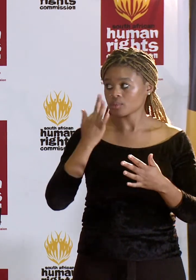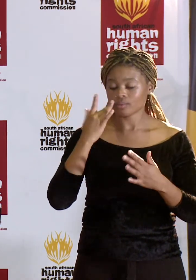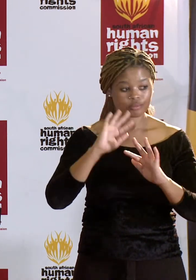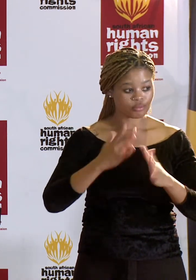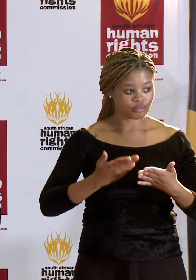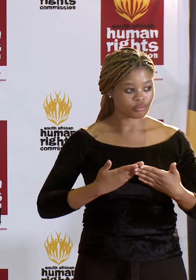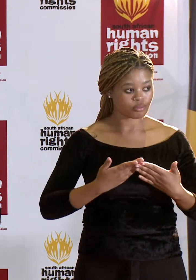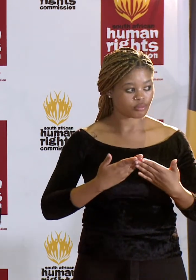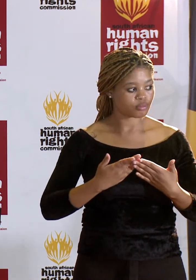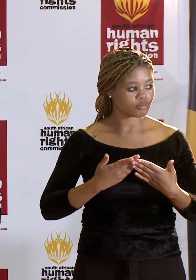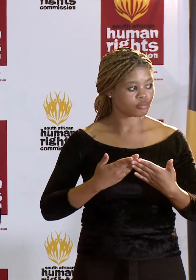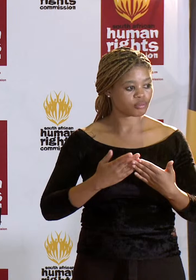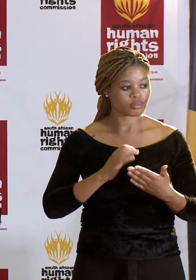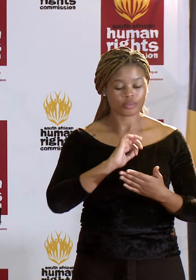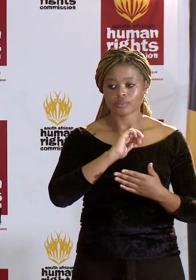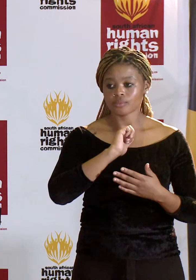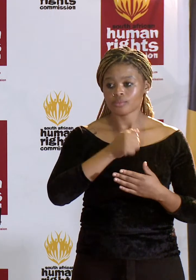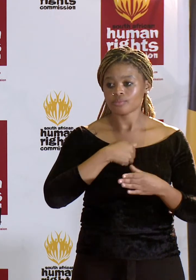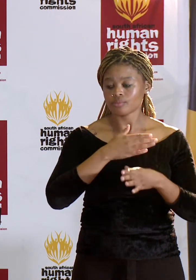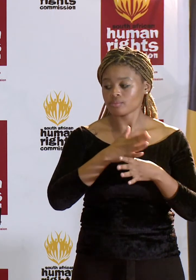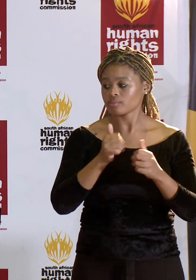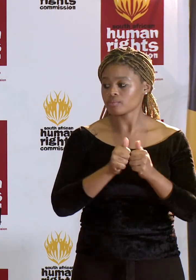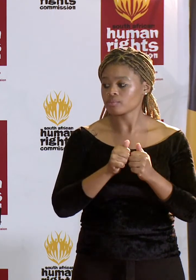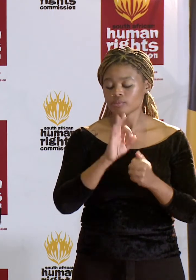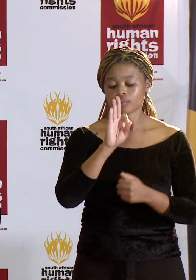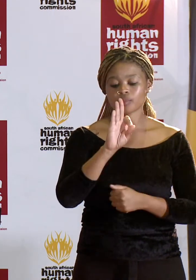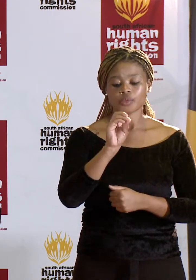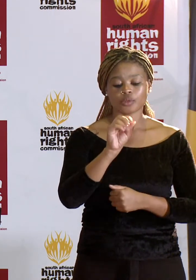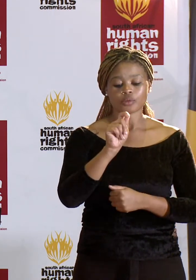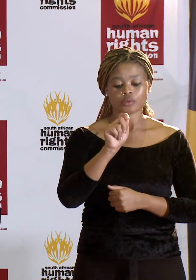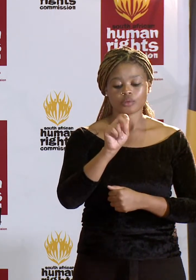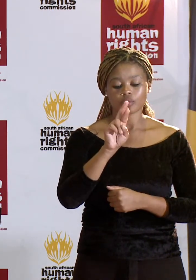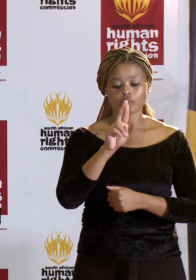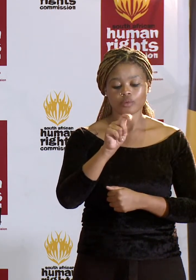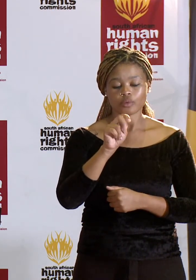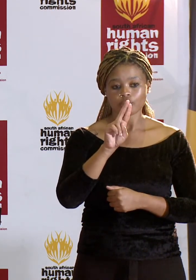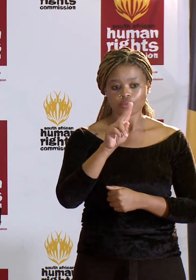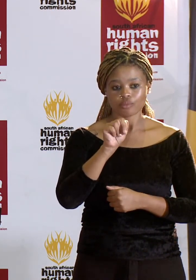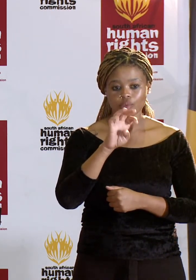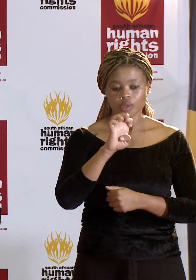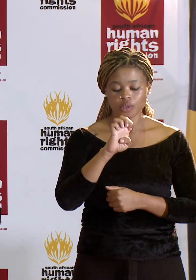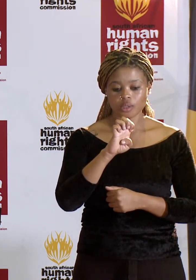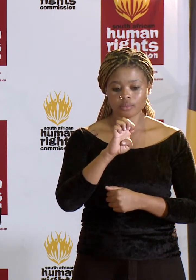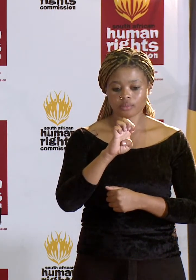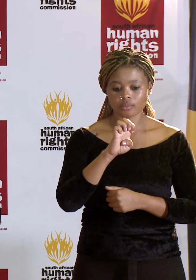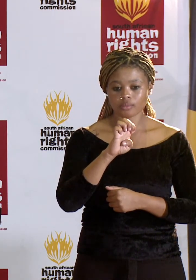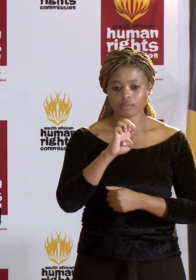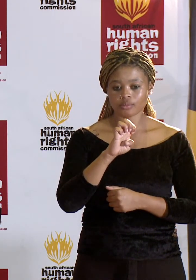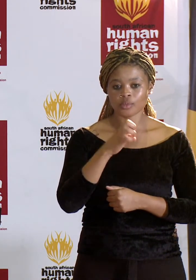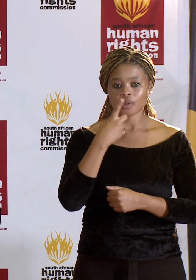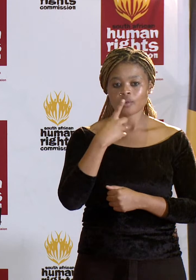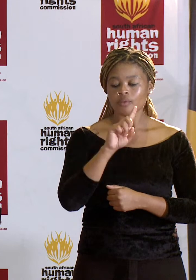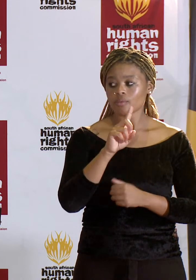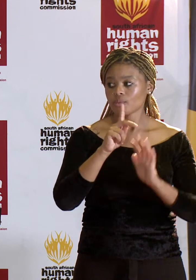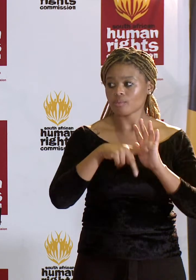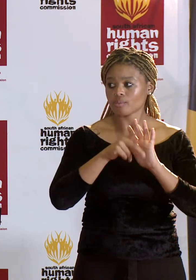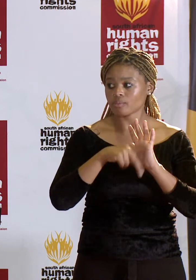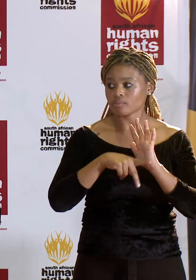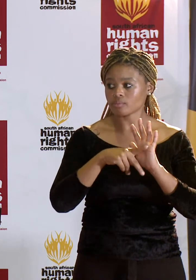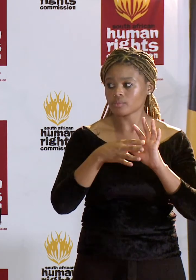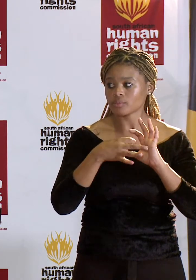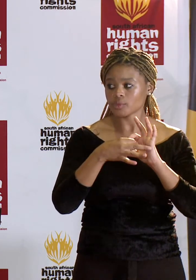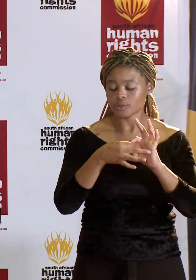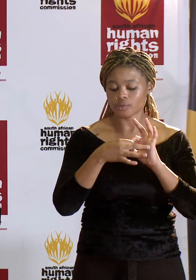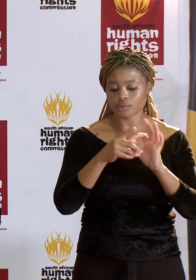welcome our colleague. Fortune Mwili Sibanda is the Africa Director of Public Policy and Government Relations